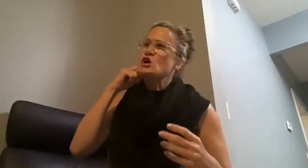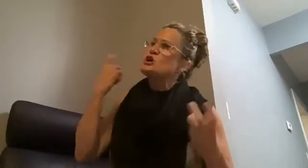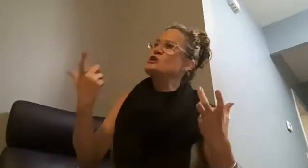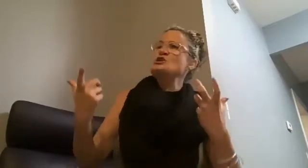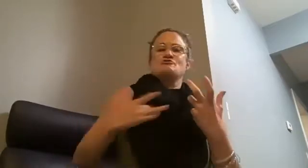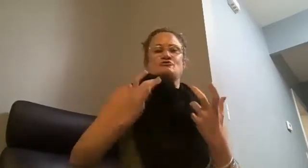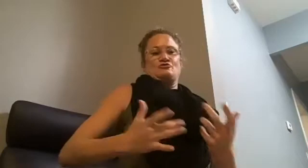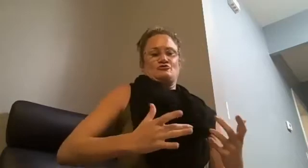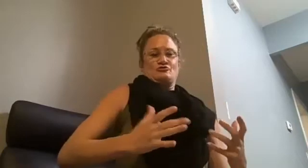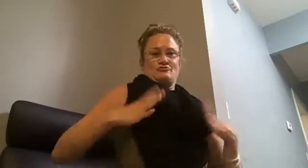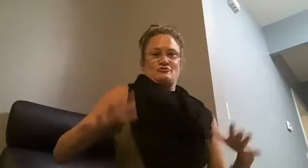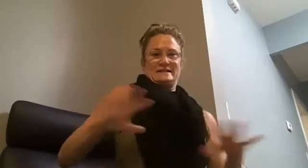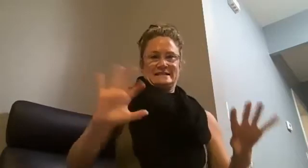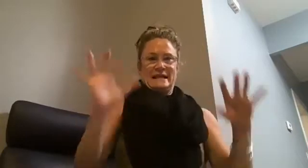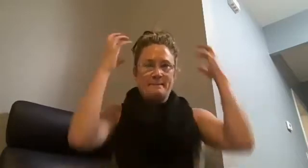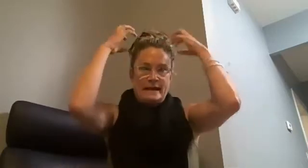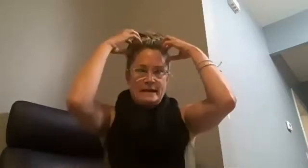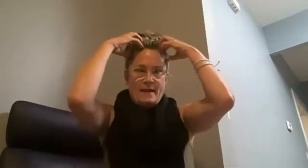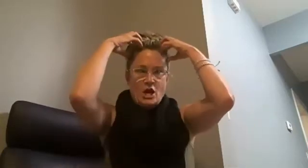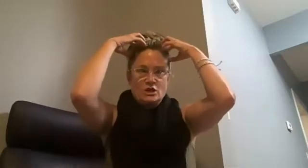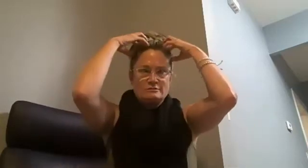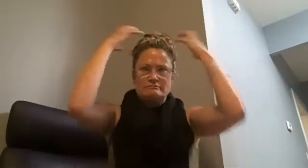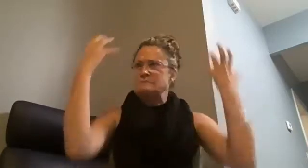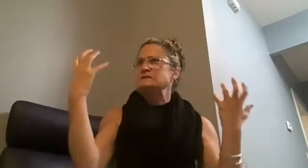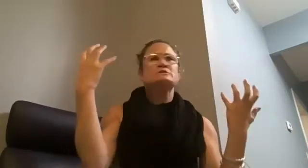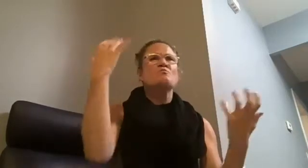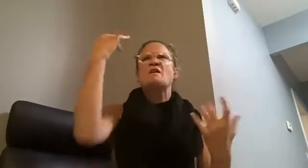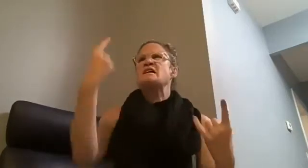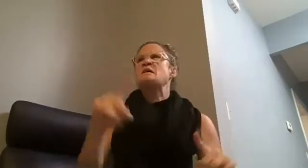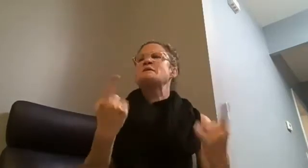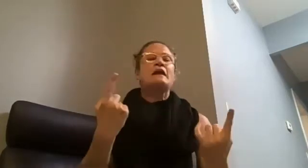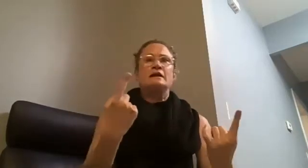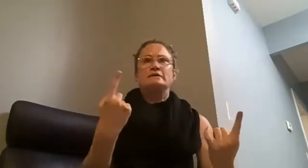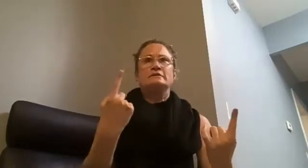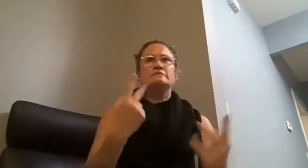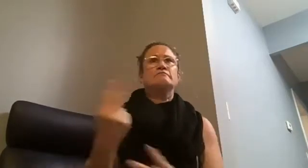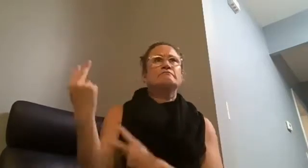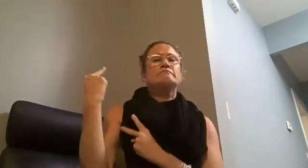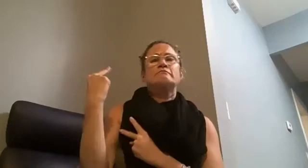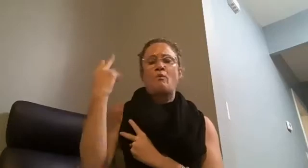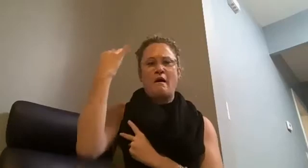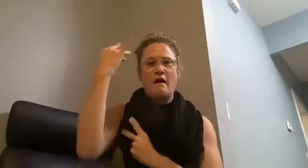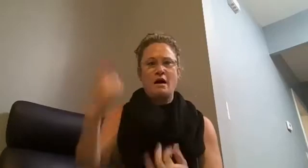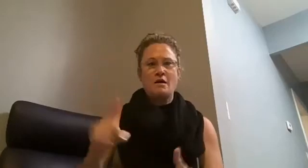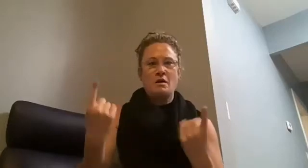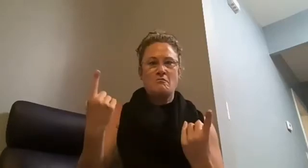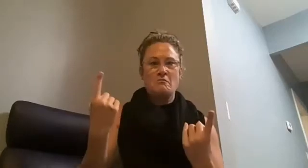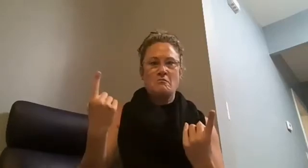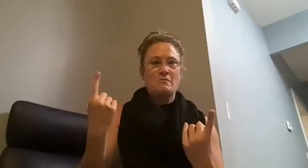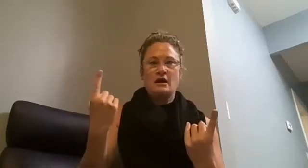do remember now why that happened, but at the moment, I didn't know why that happened. I was a blackout drinker all